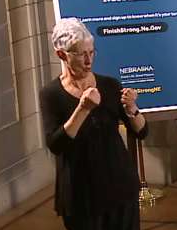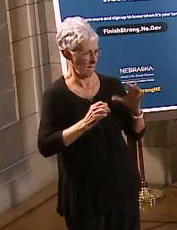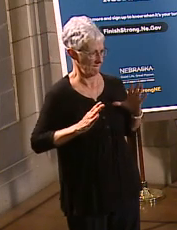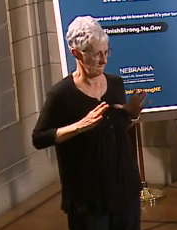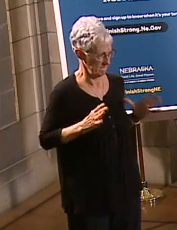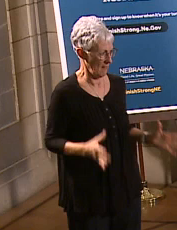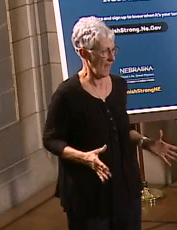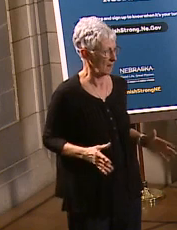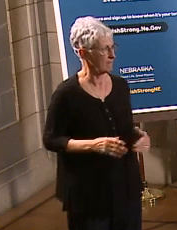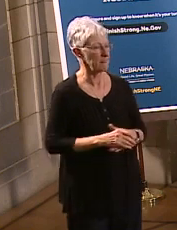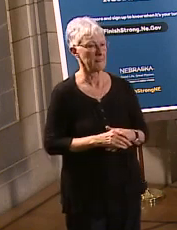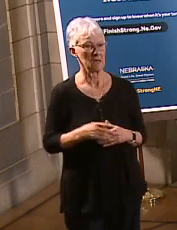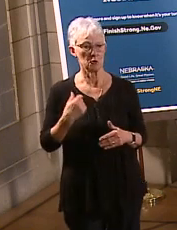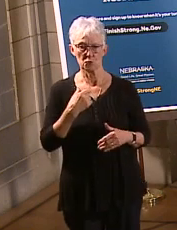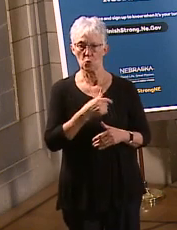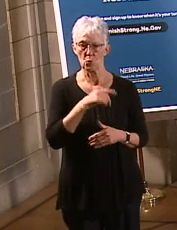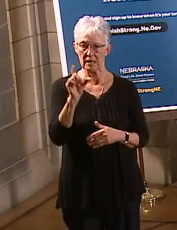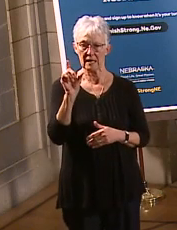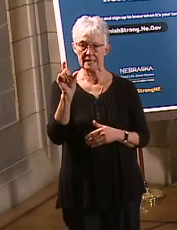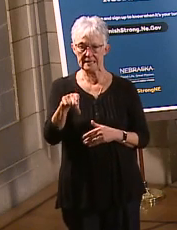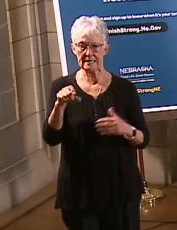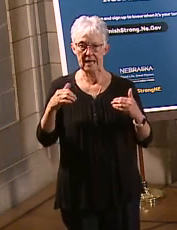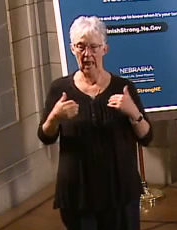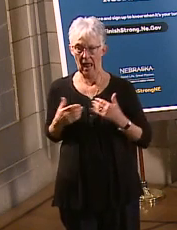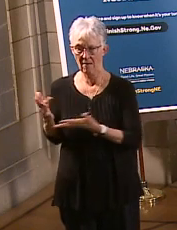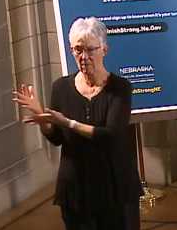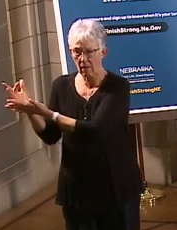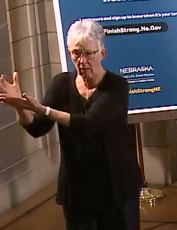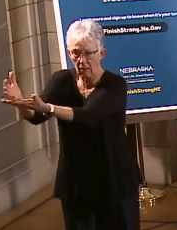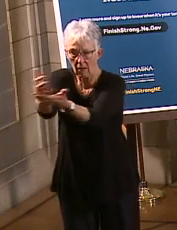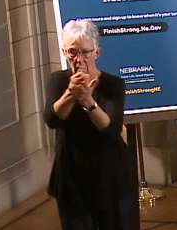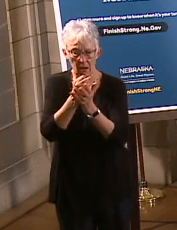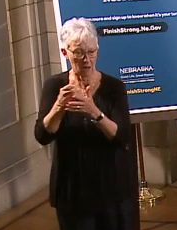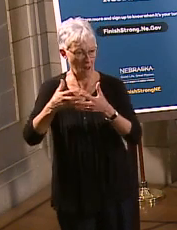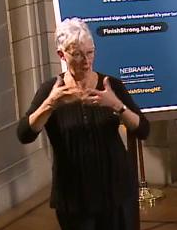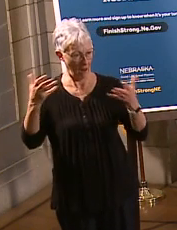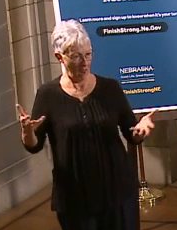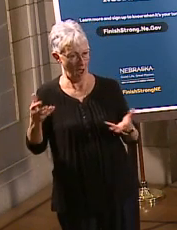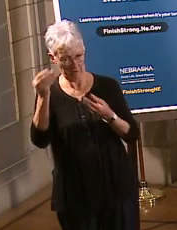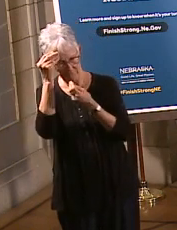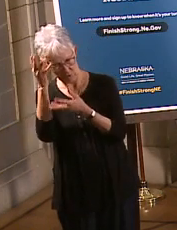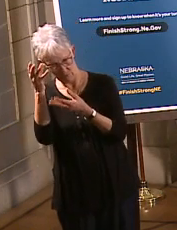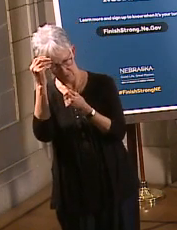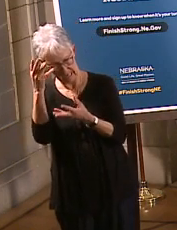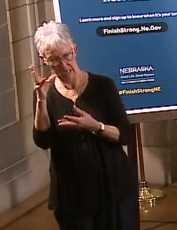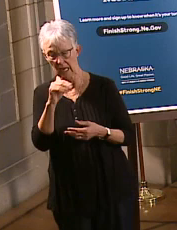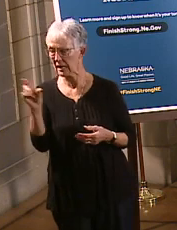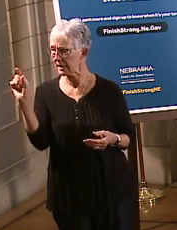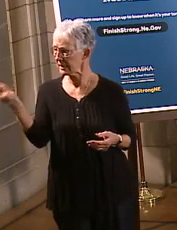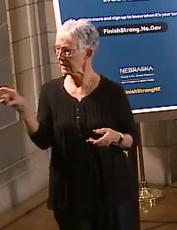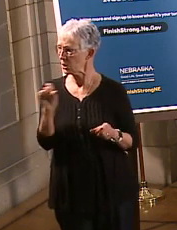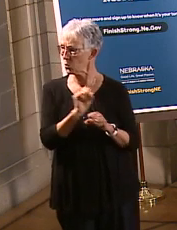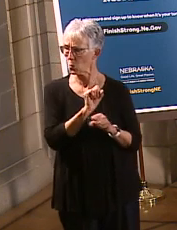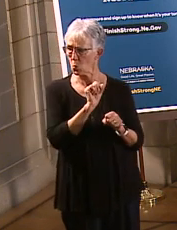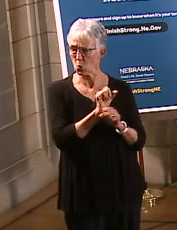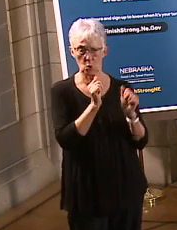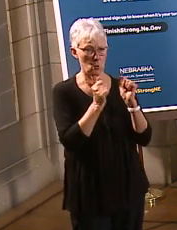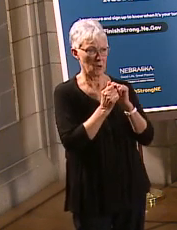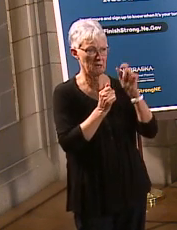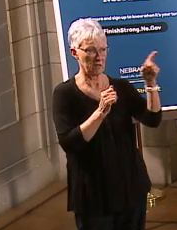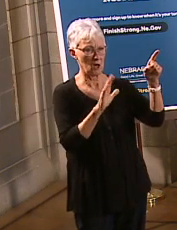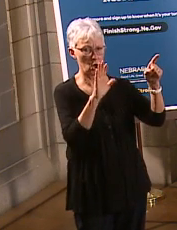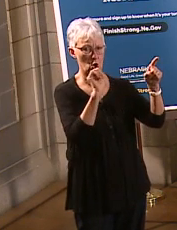that E30 can work in conventional fleets. And then as Roger said, continue to work with car manufacturers on that. And Roger, do you have anything you want to add with regard to